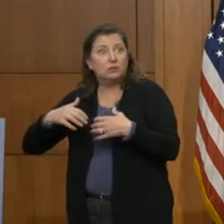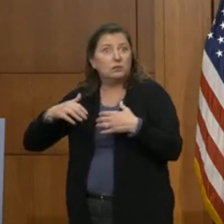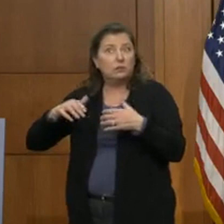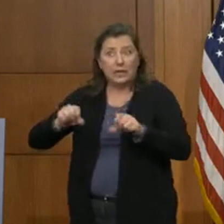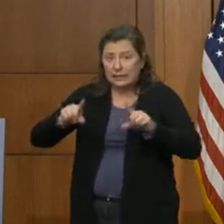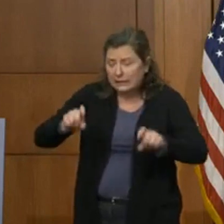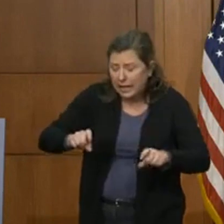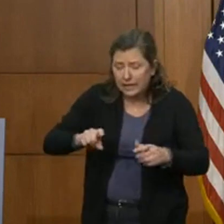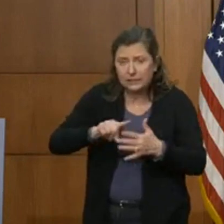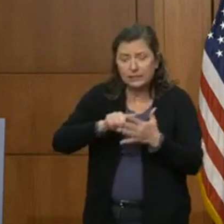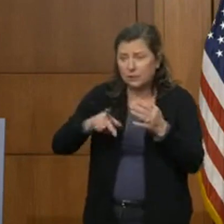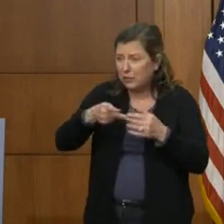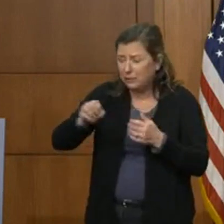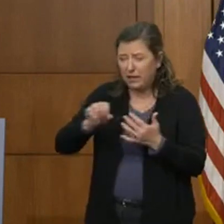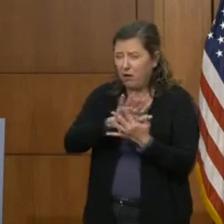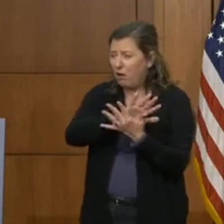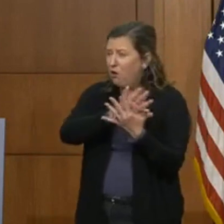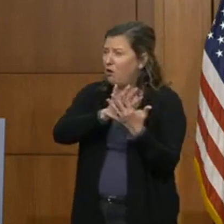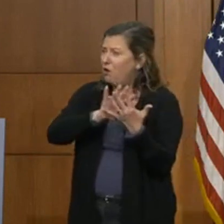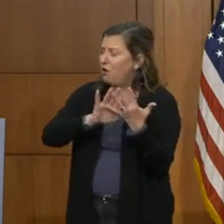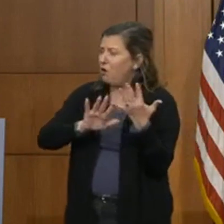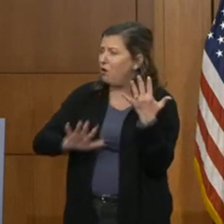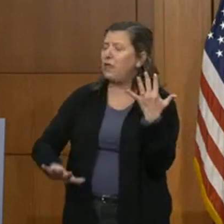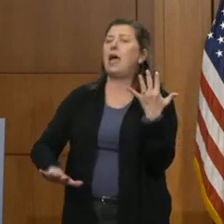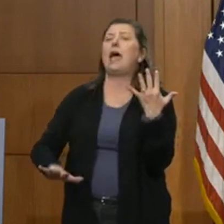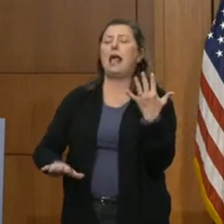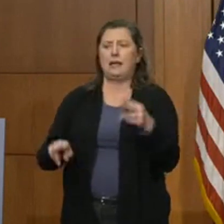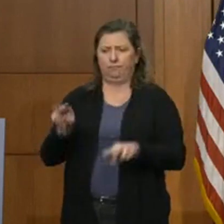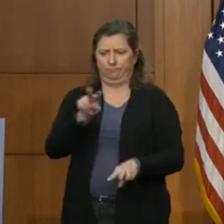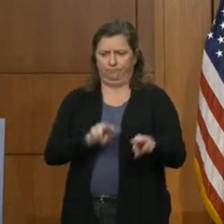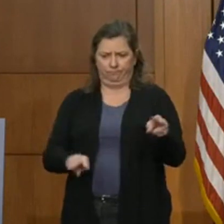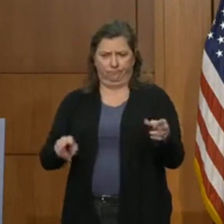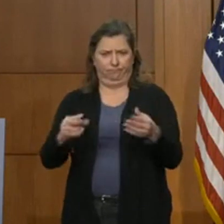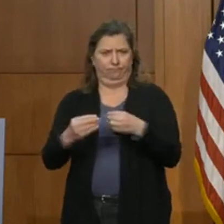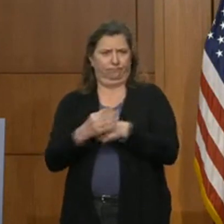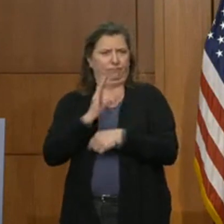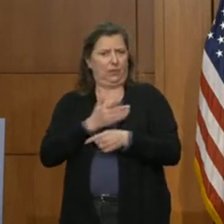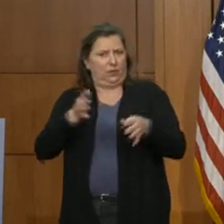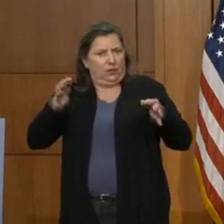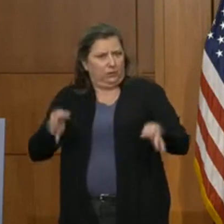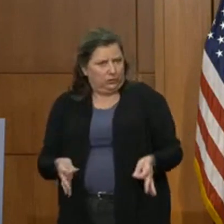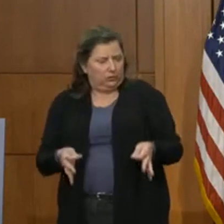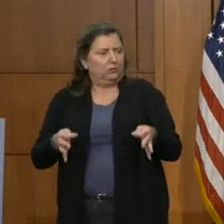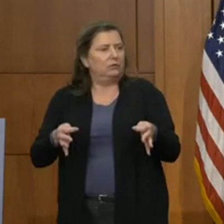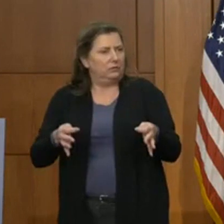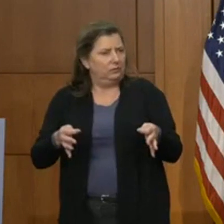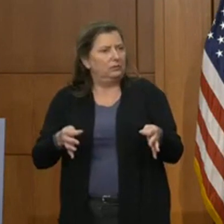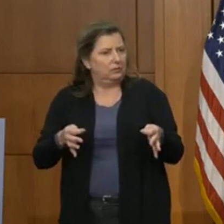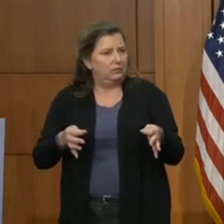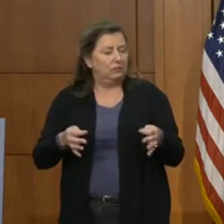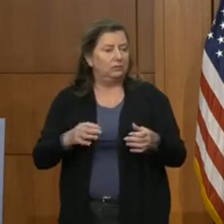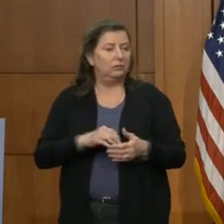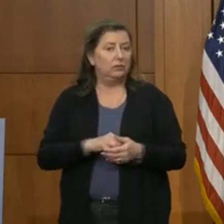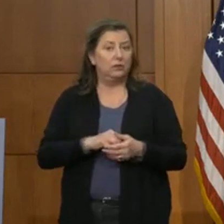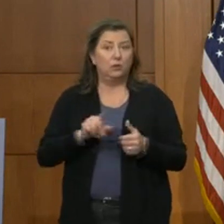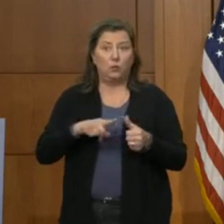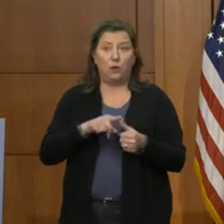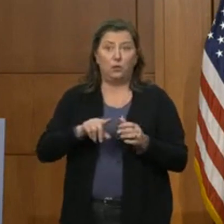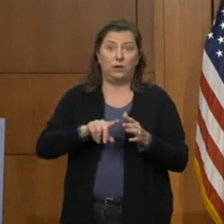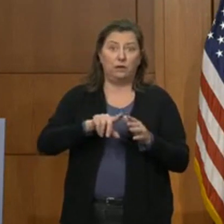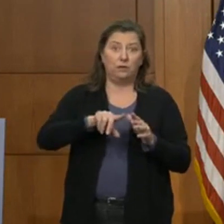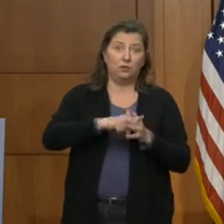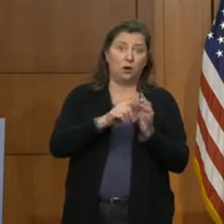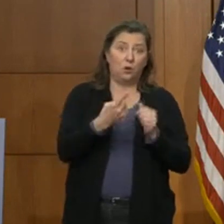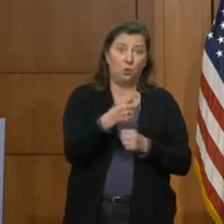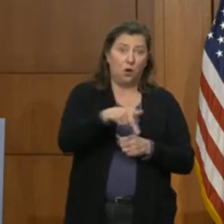the amount of PPE we have. So all of these things will be taken into account as we evolve from one phase to the